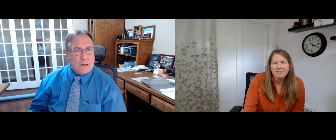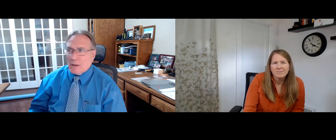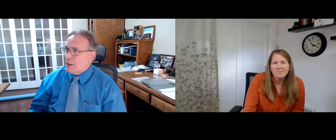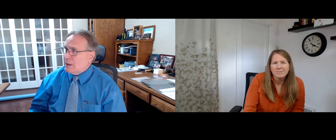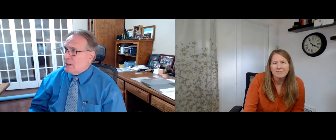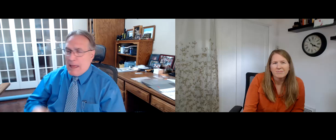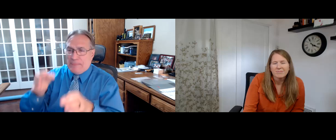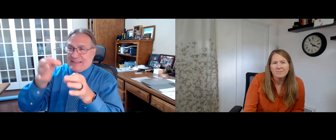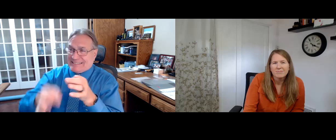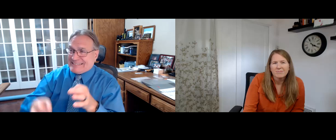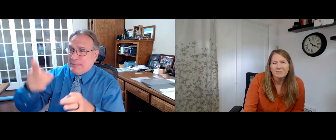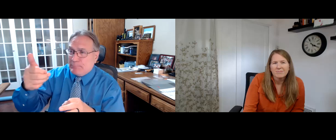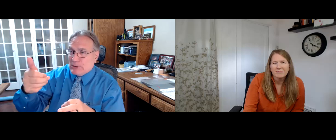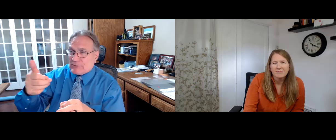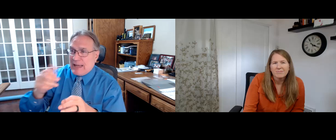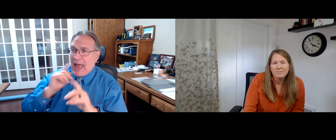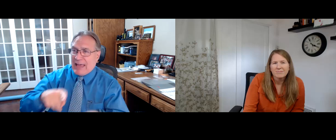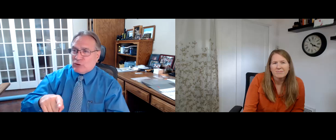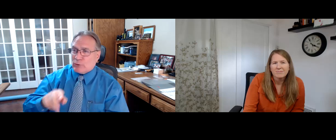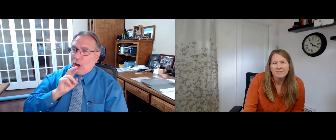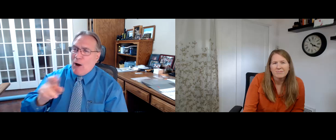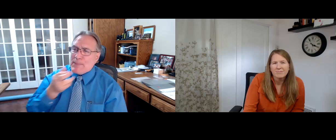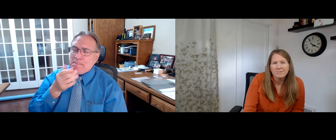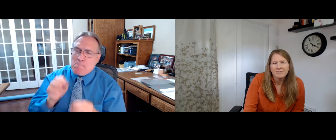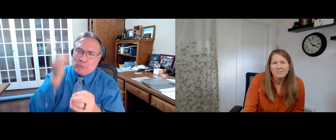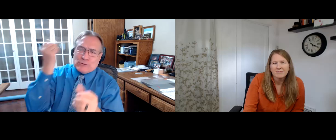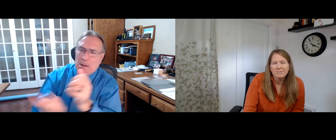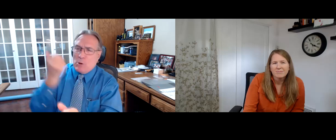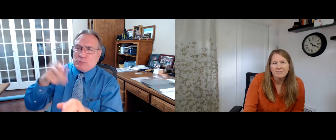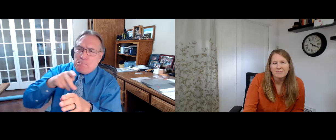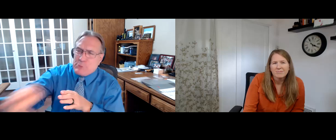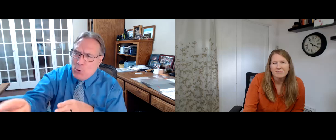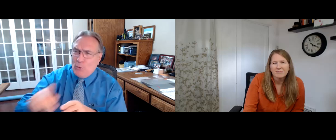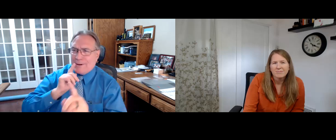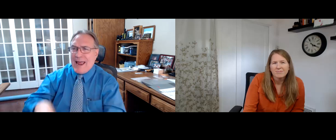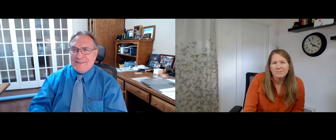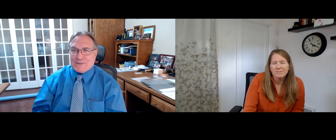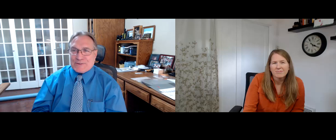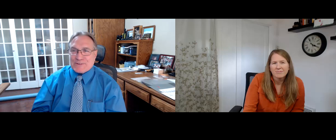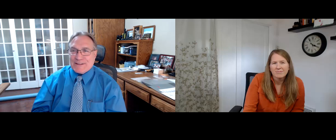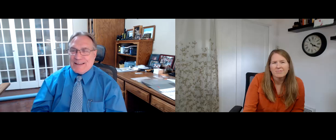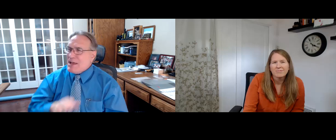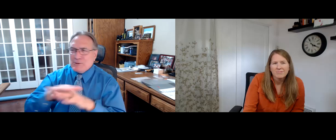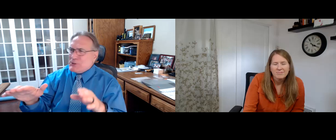The simplest answers are the most pure answers.